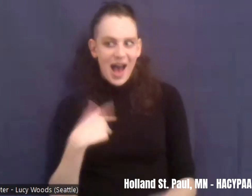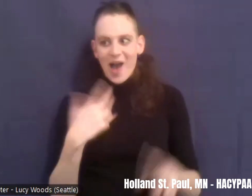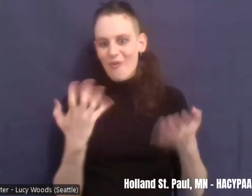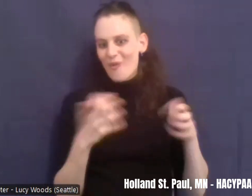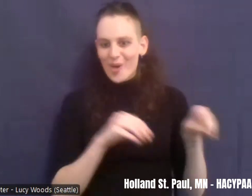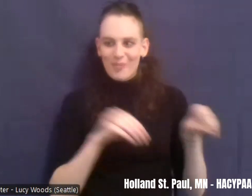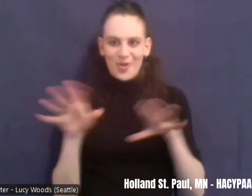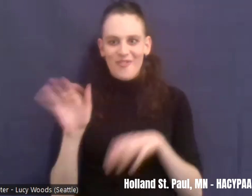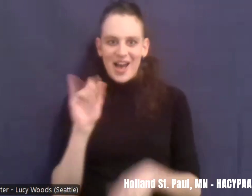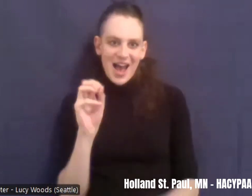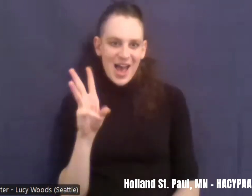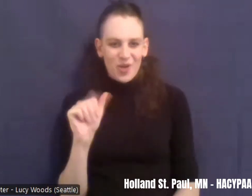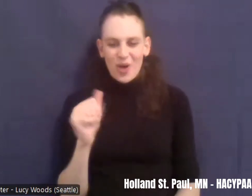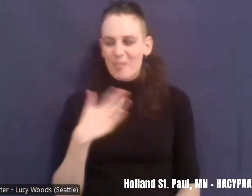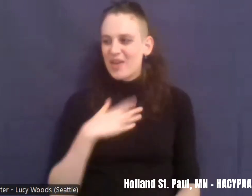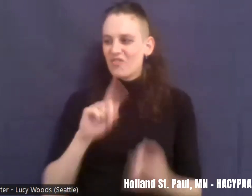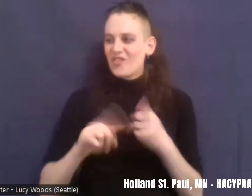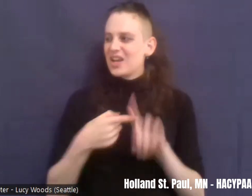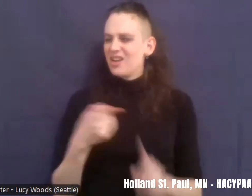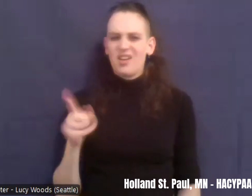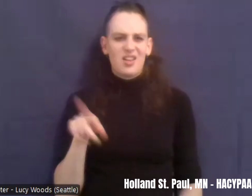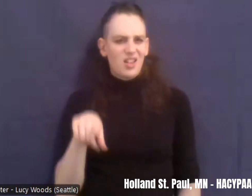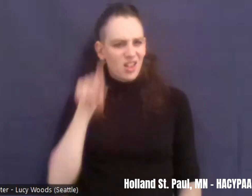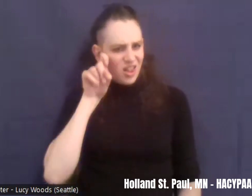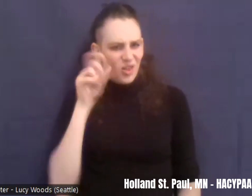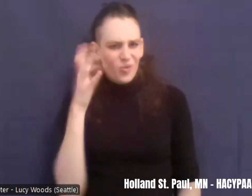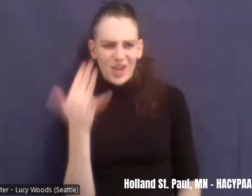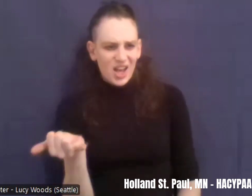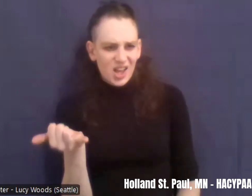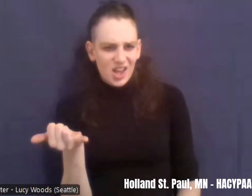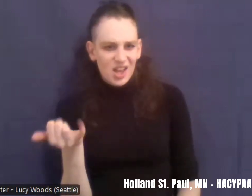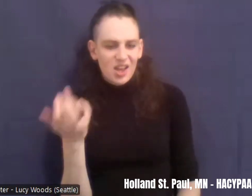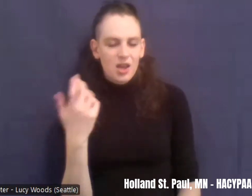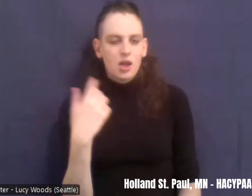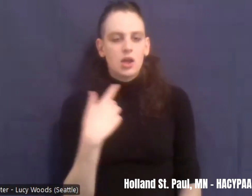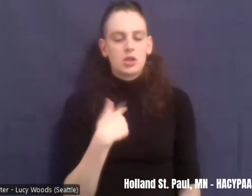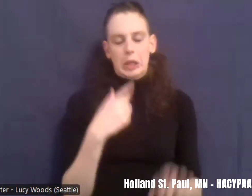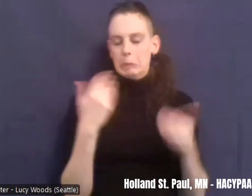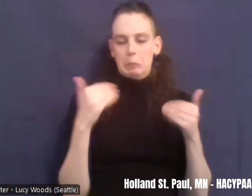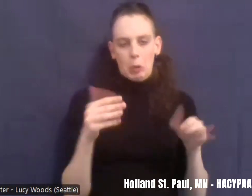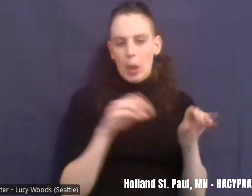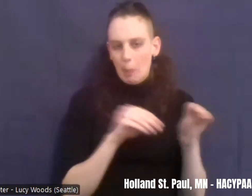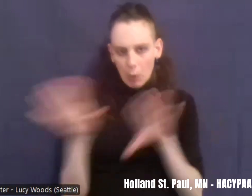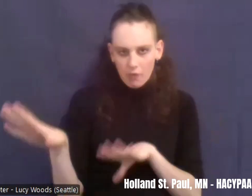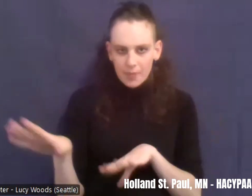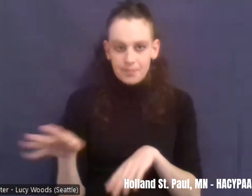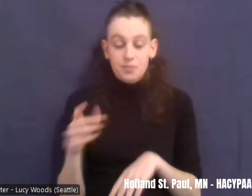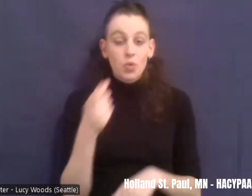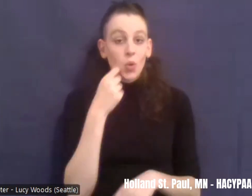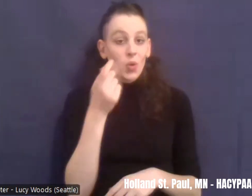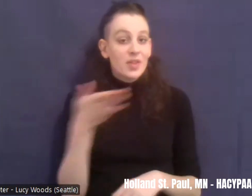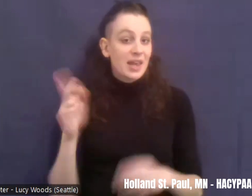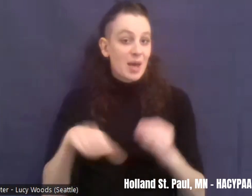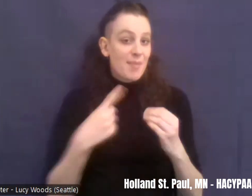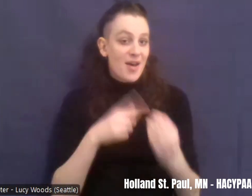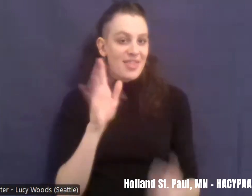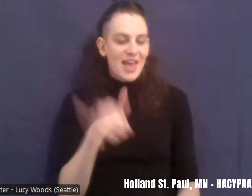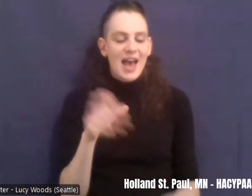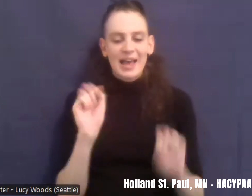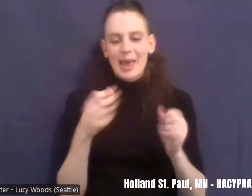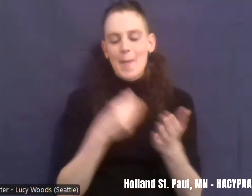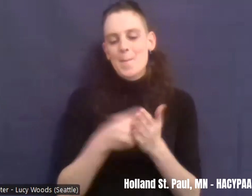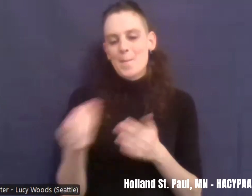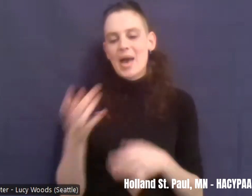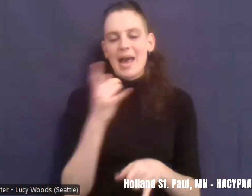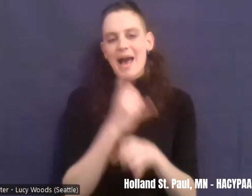why? So I did. And you know, the coolest thing about Iowa is you can buy liquor in gas stations, which like